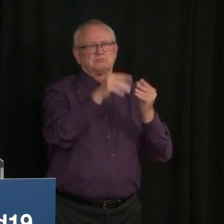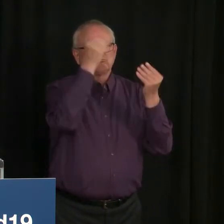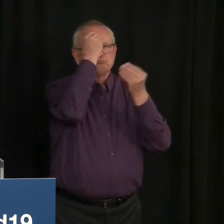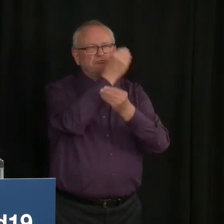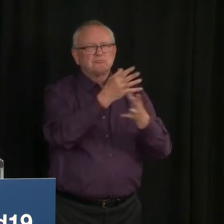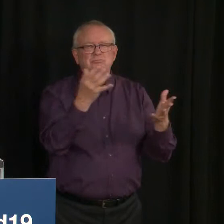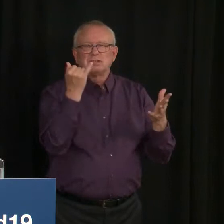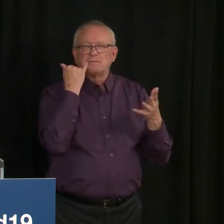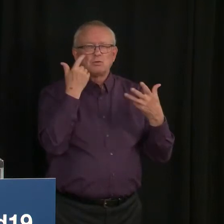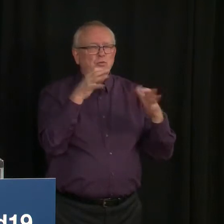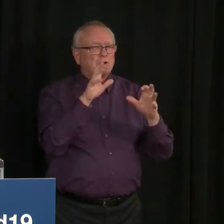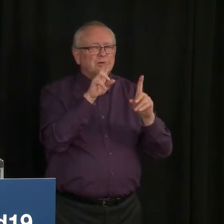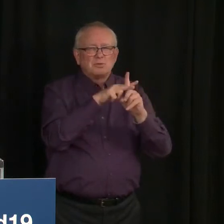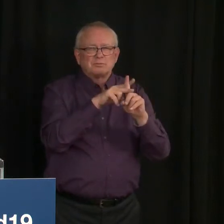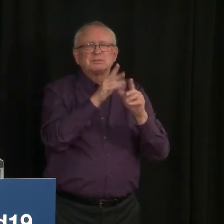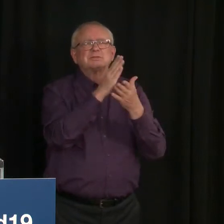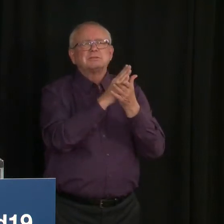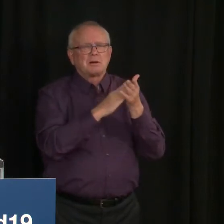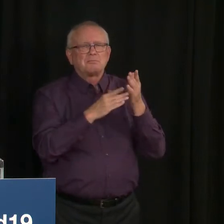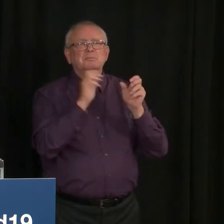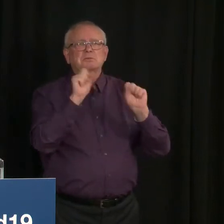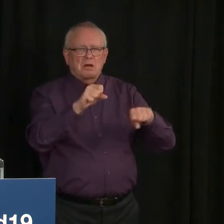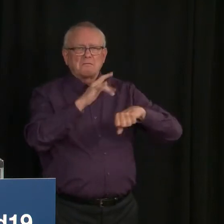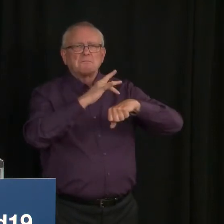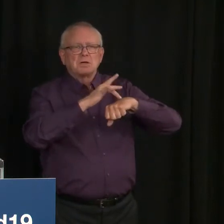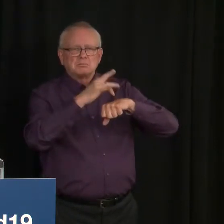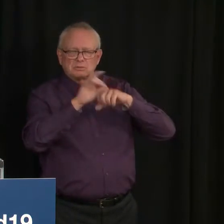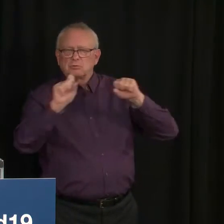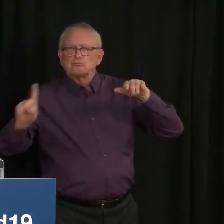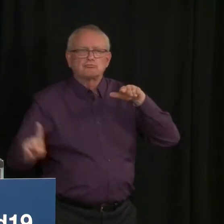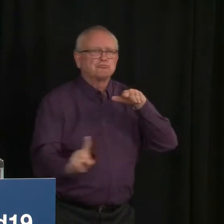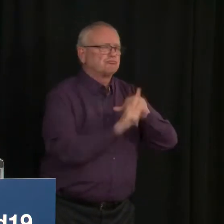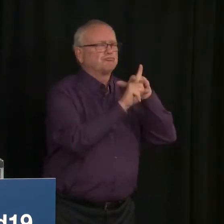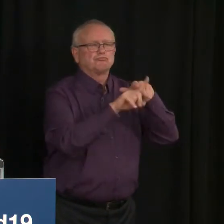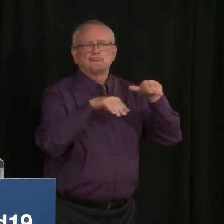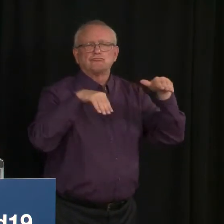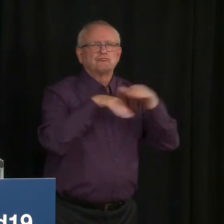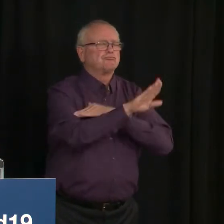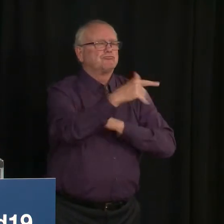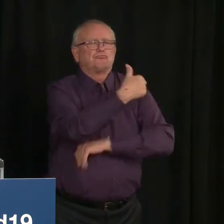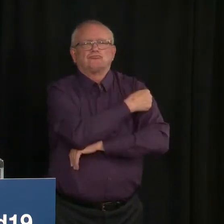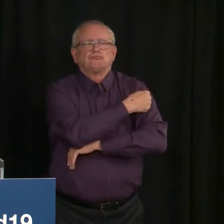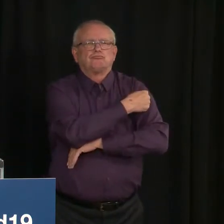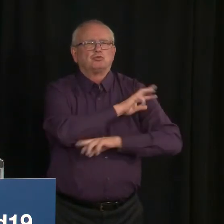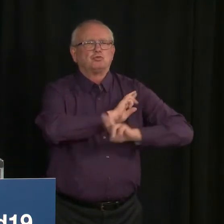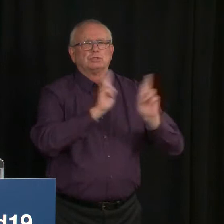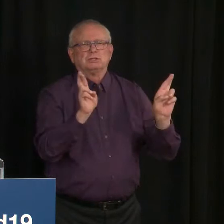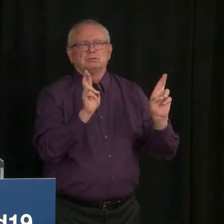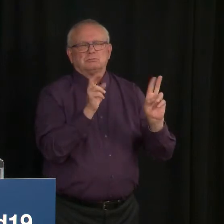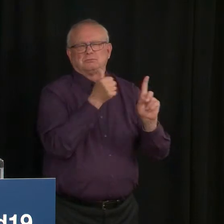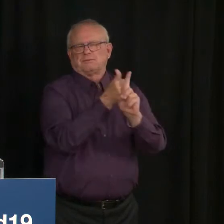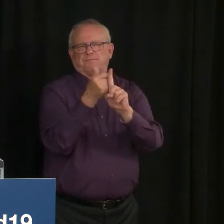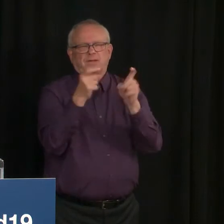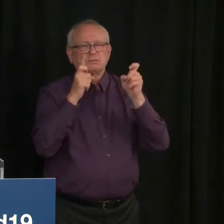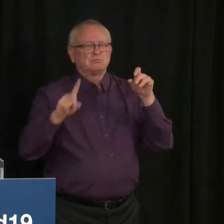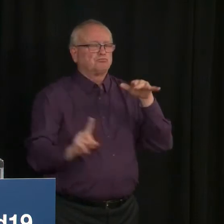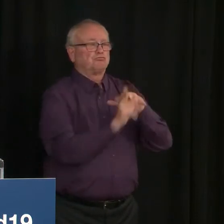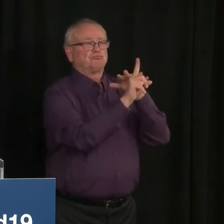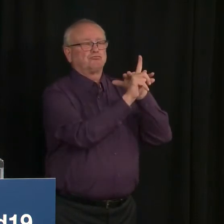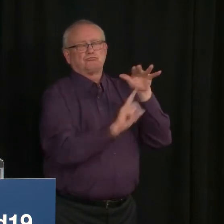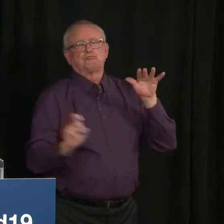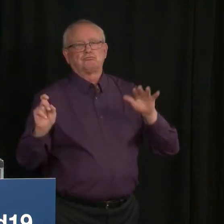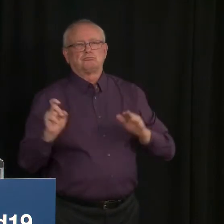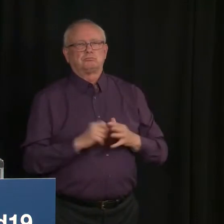make an appointment that there are times and places where they can just drop in to get a vaccine when it's convenient for them, as well as making sure that people know